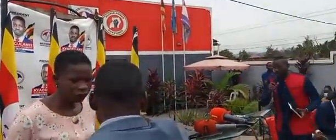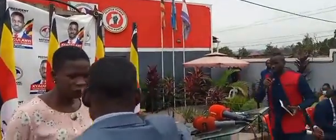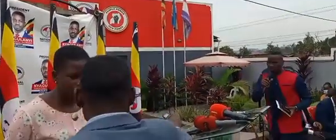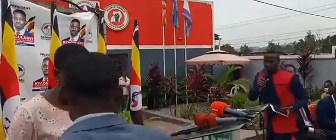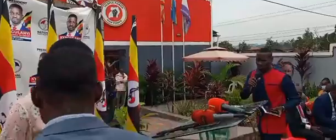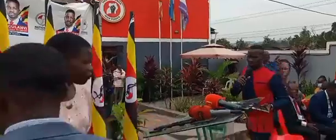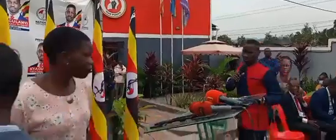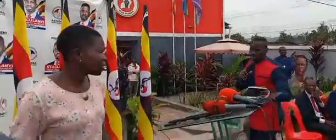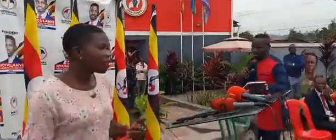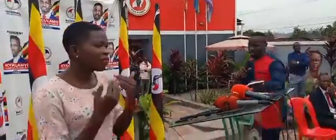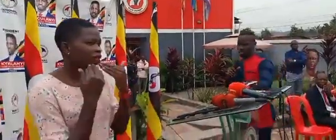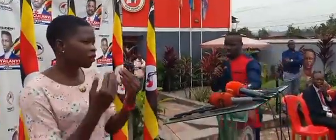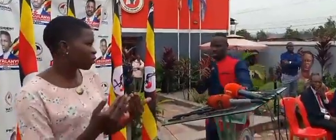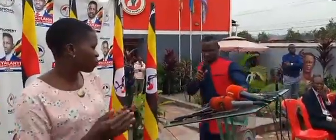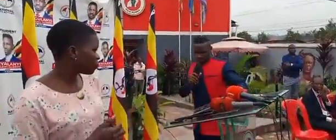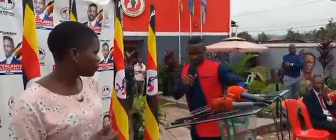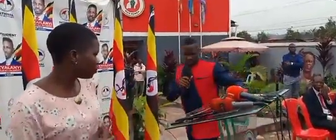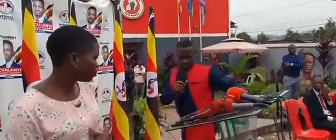Thank you.